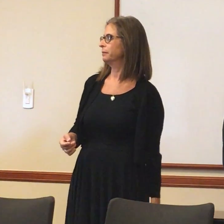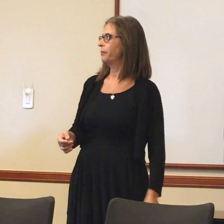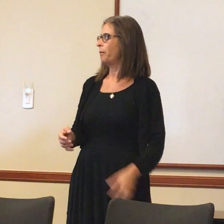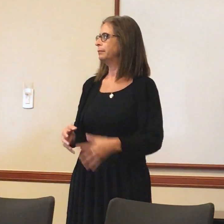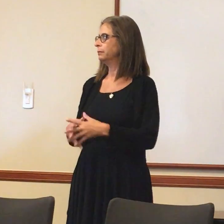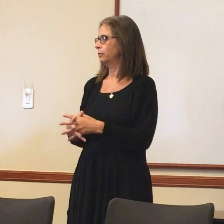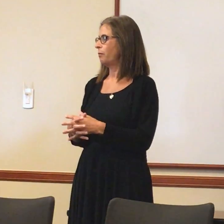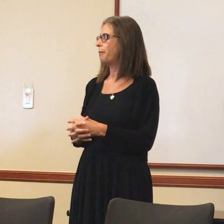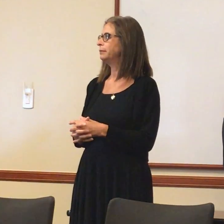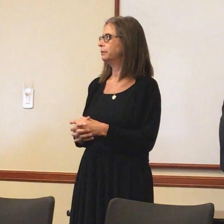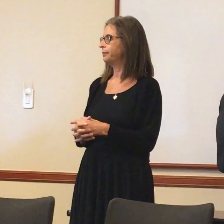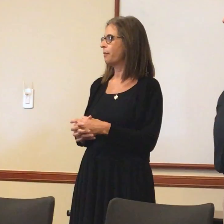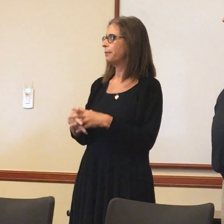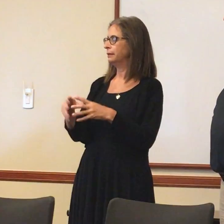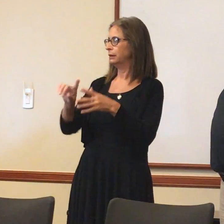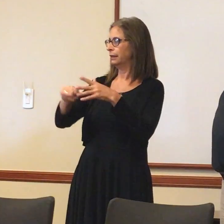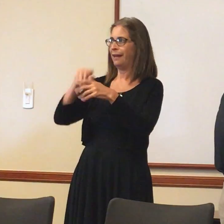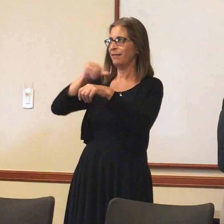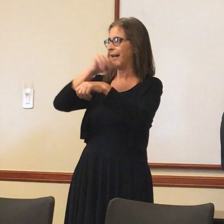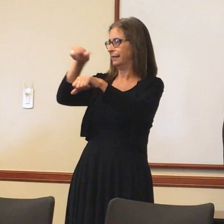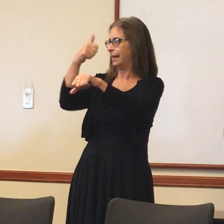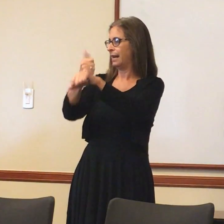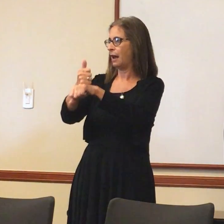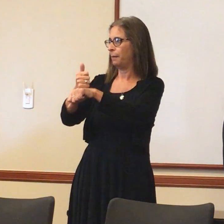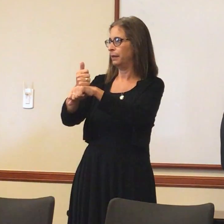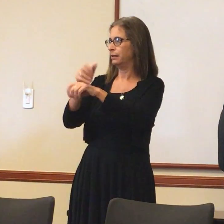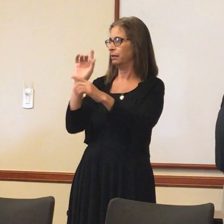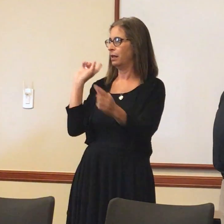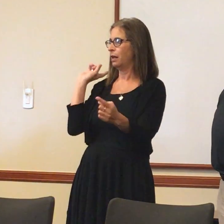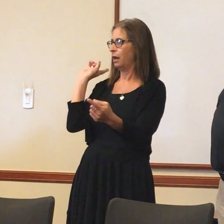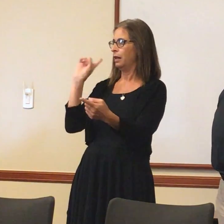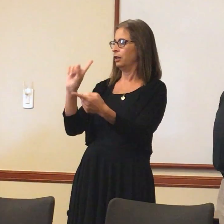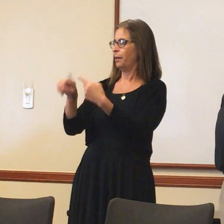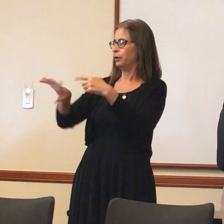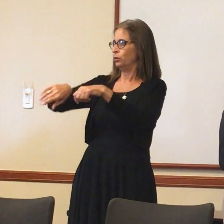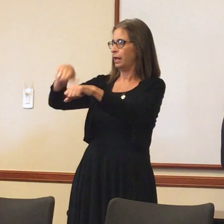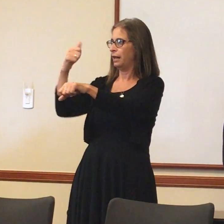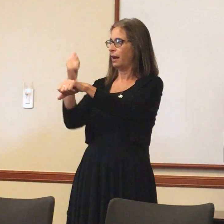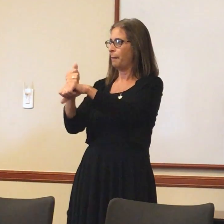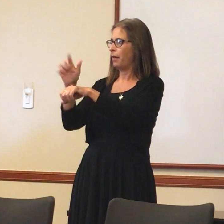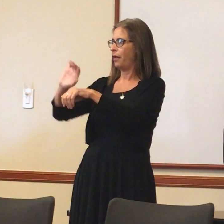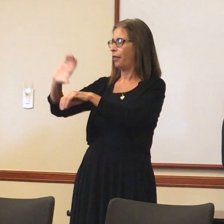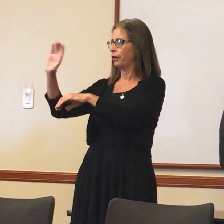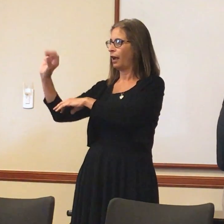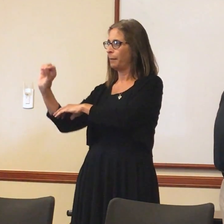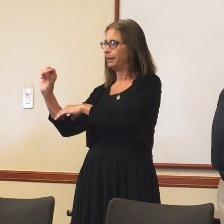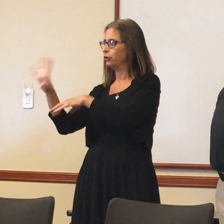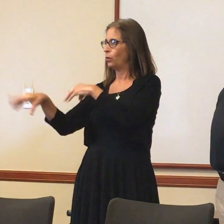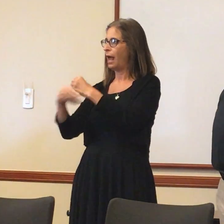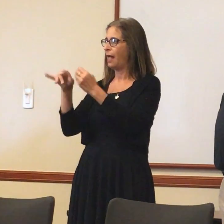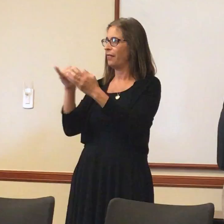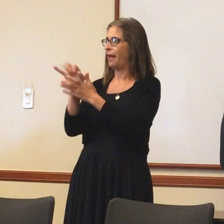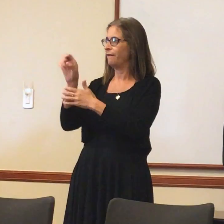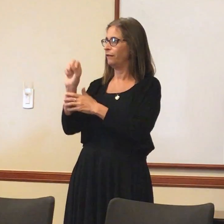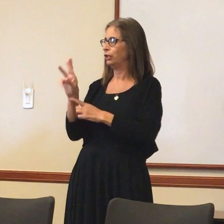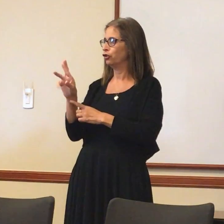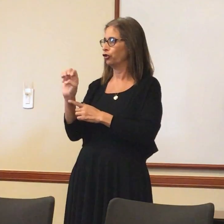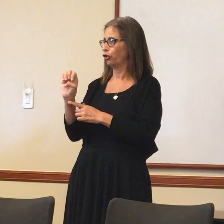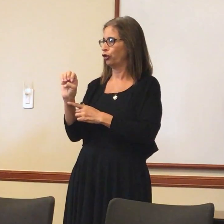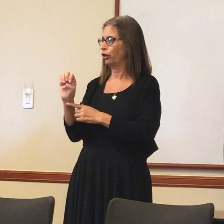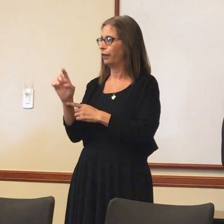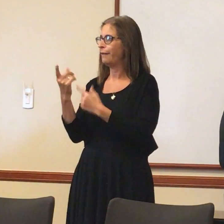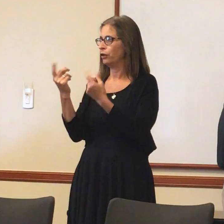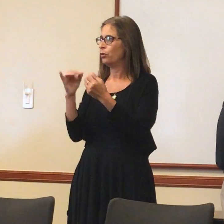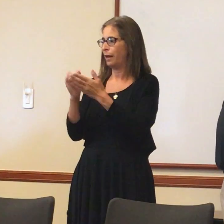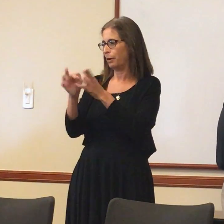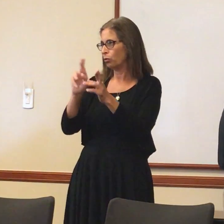that the company, they haven't set that up yet. It's really up to them to add that feature into the text. So that's something we have to, you know, like they have to